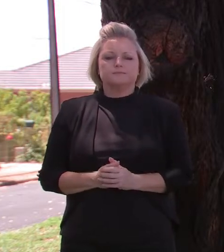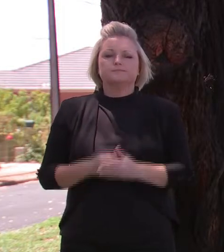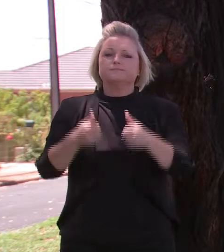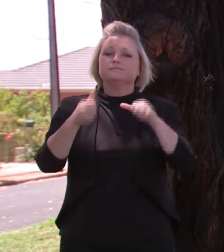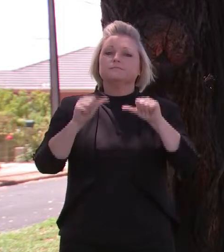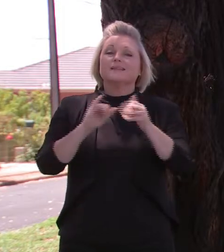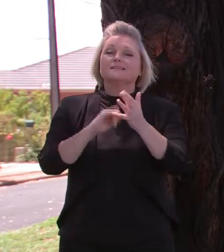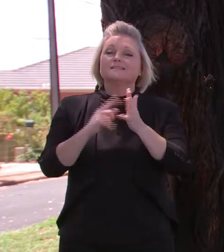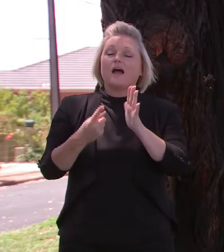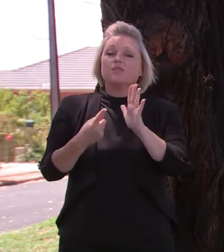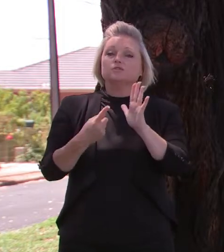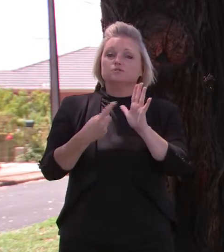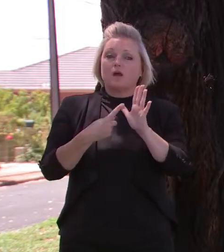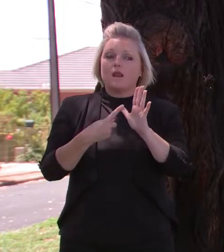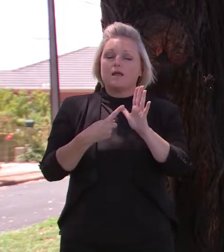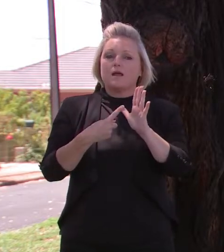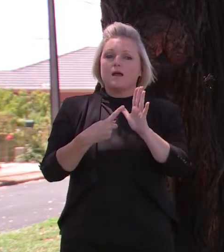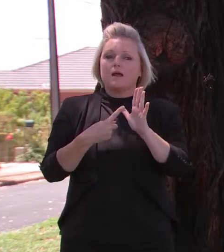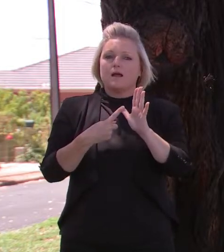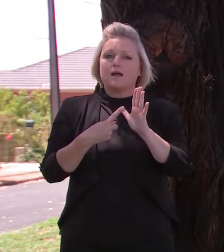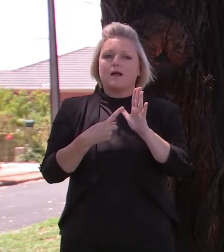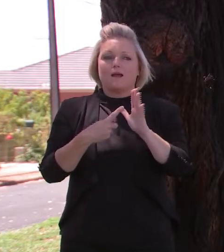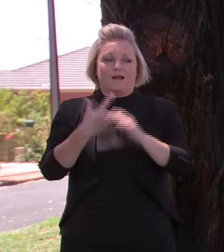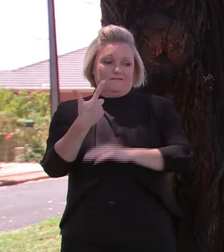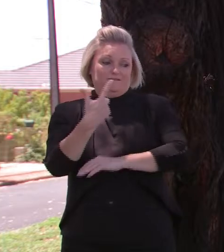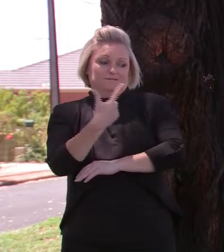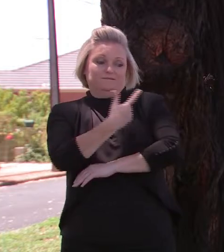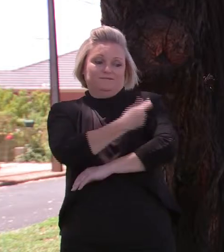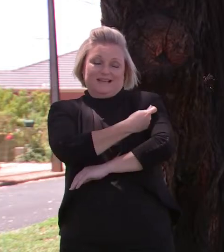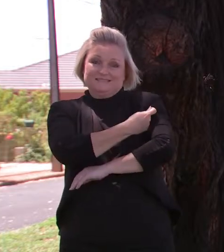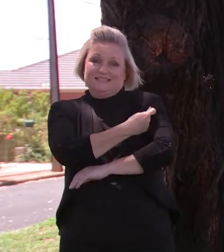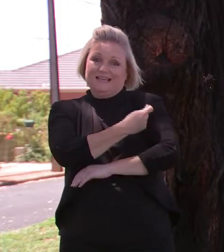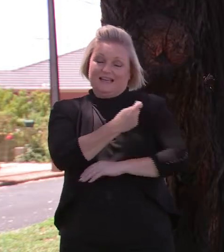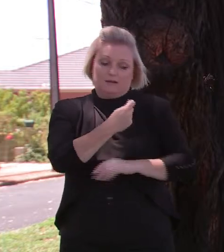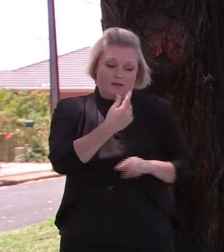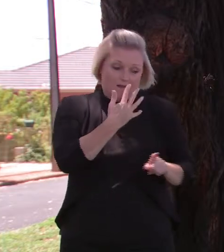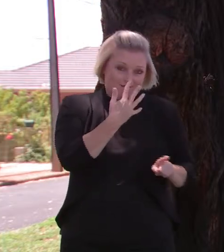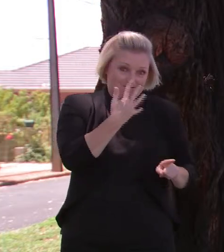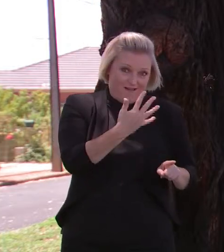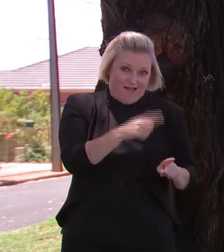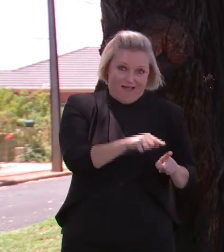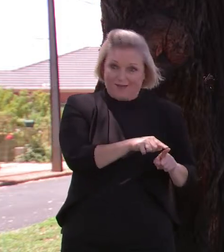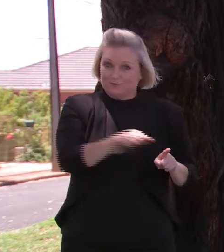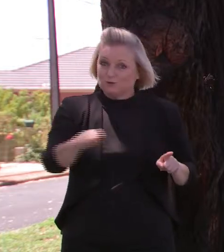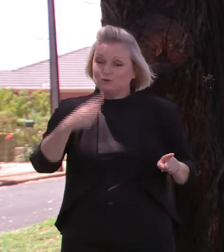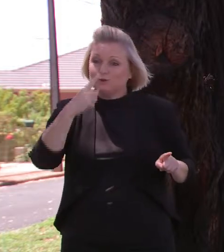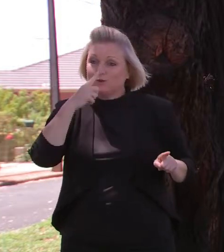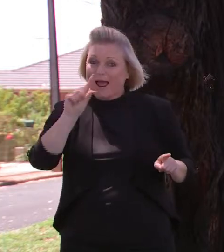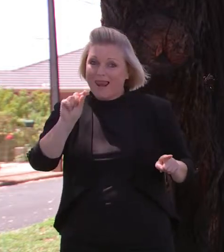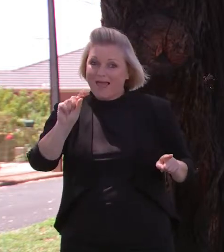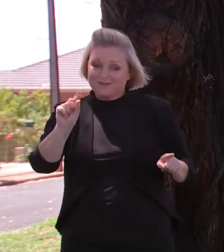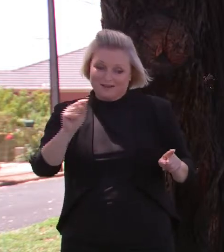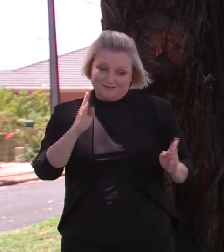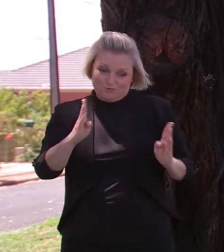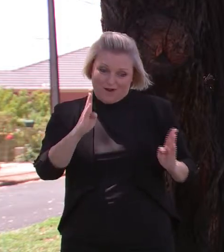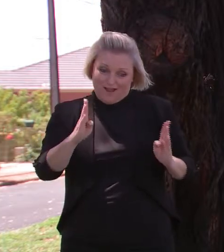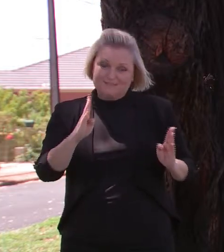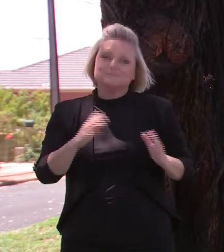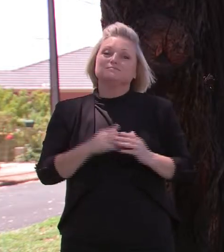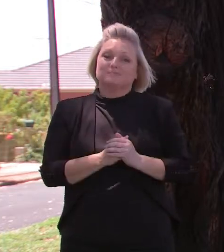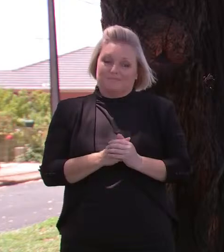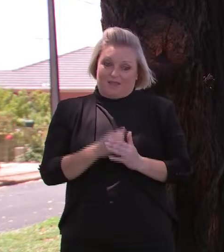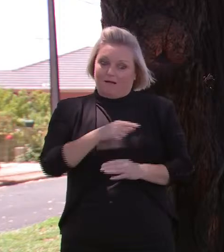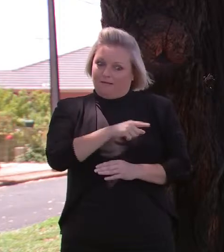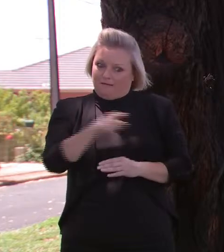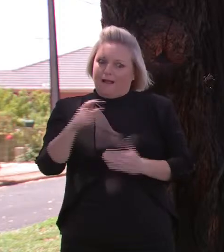has a very high rate of vaccination for those 5 to 11. I caught up earlier today with Samuel and Lucy. They both